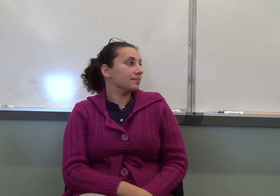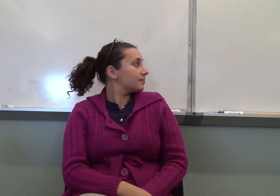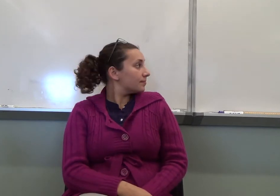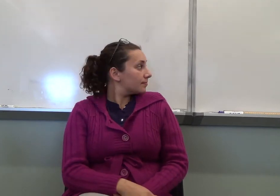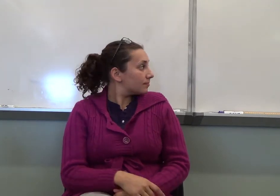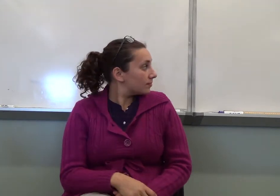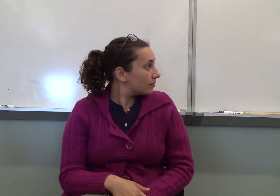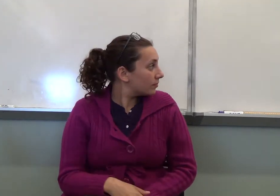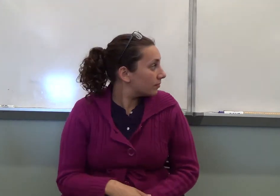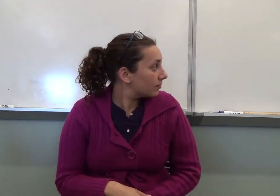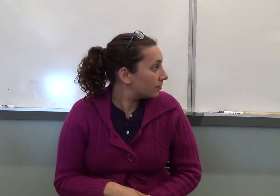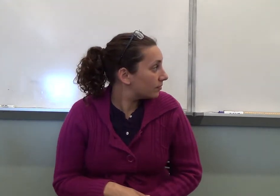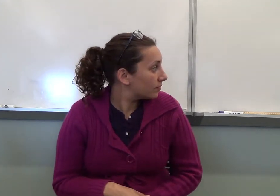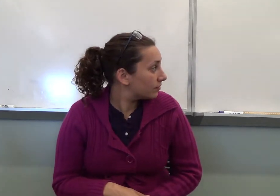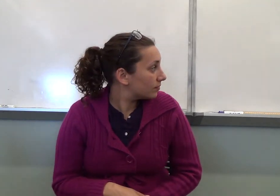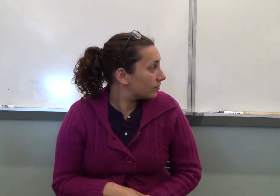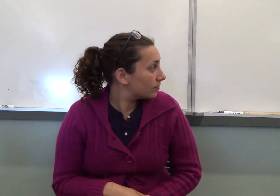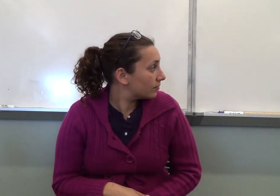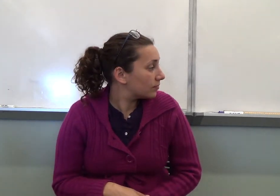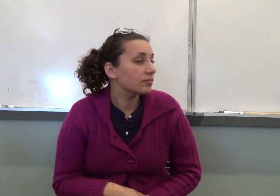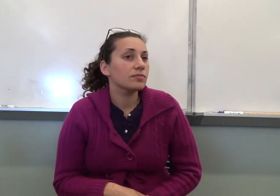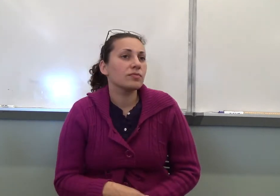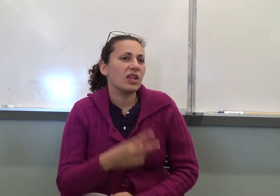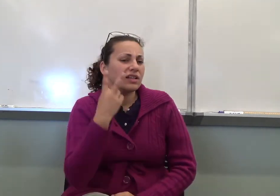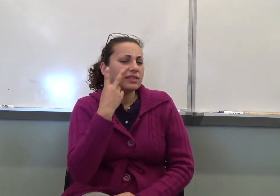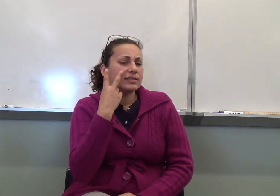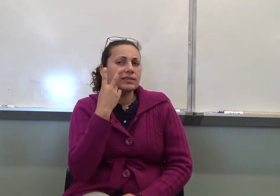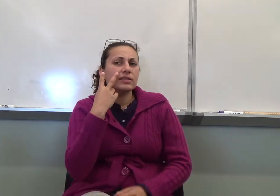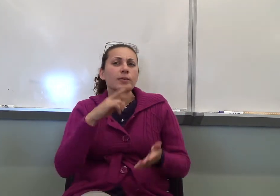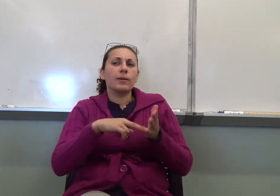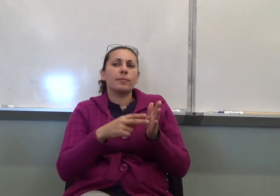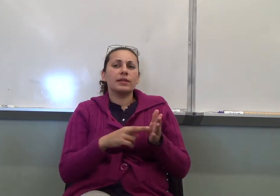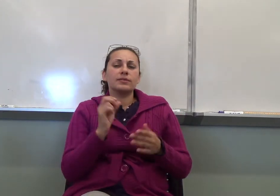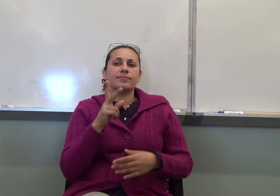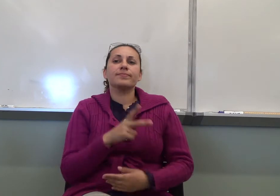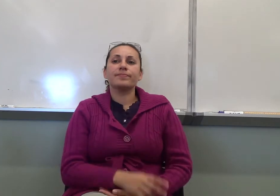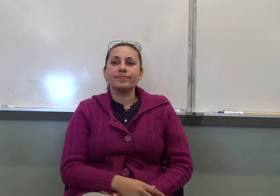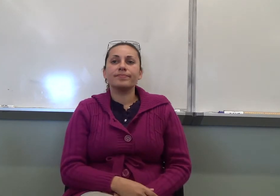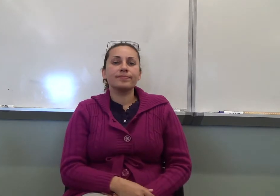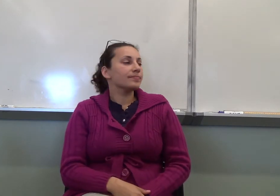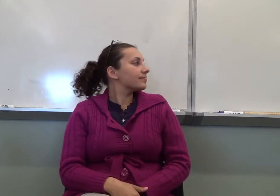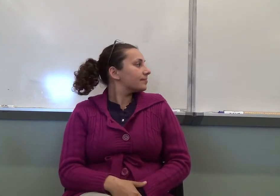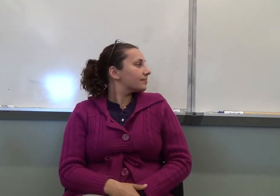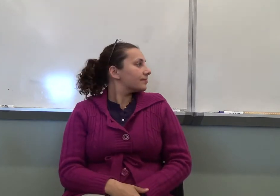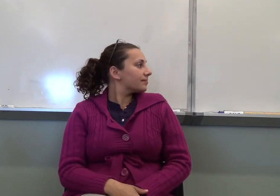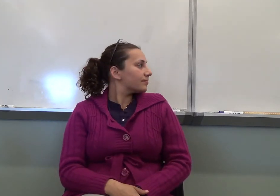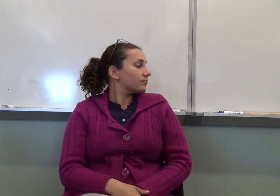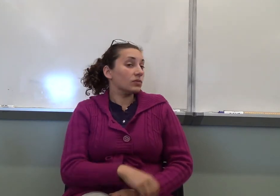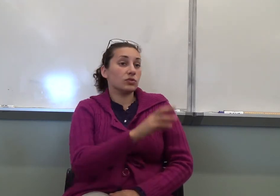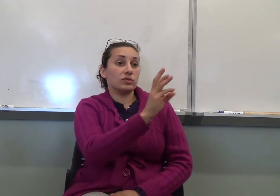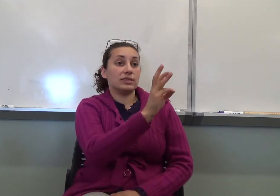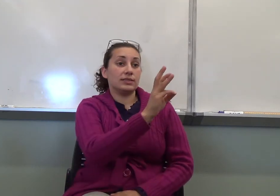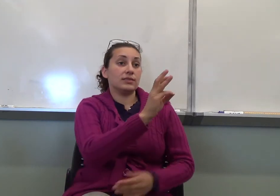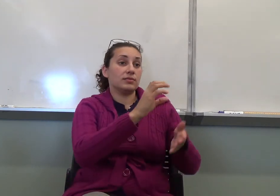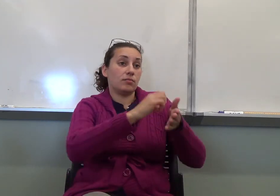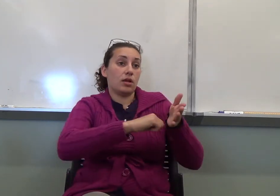Okay, let's see what this means. 6 minus 4 equals 2.